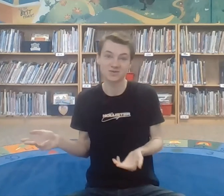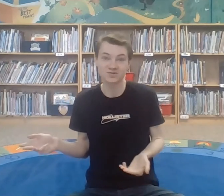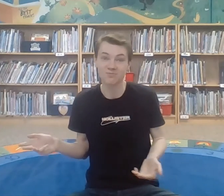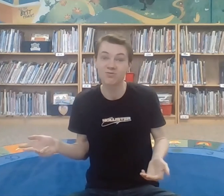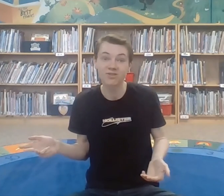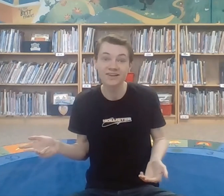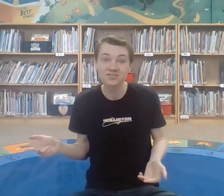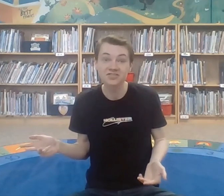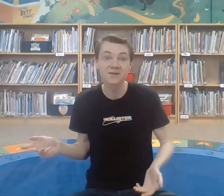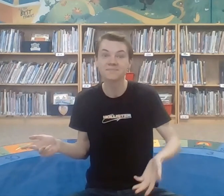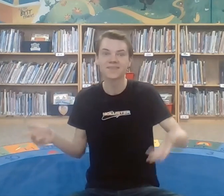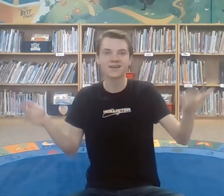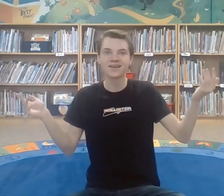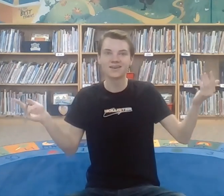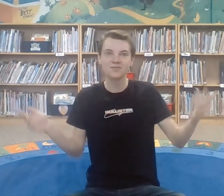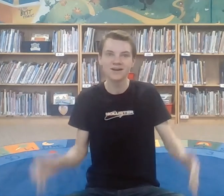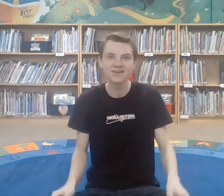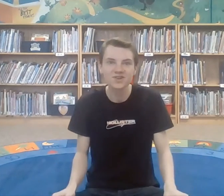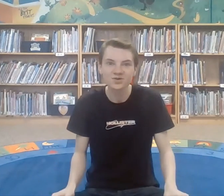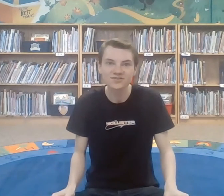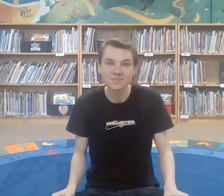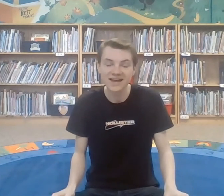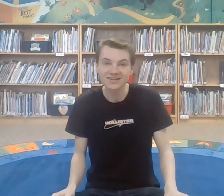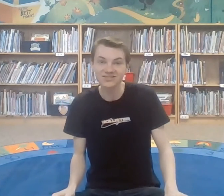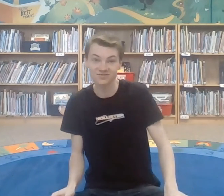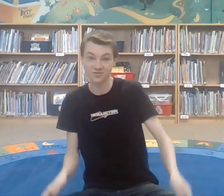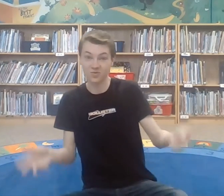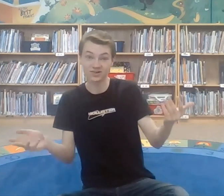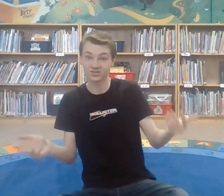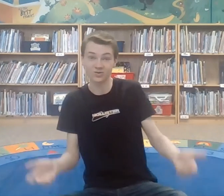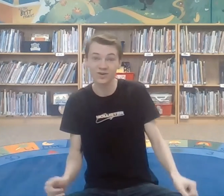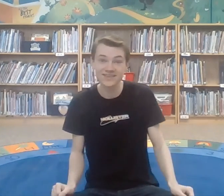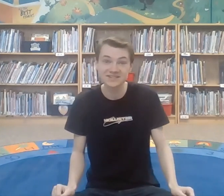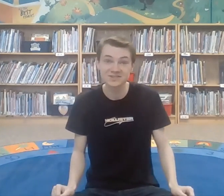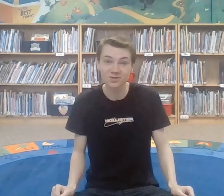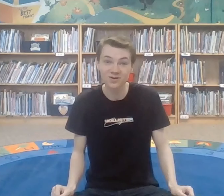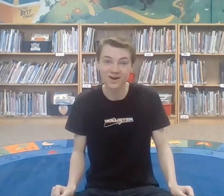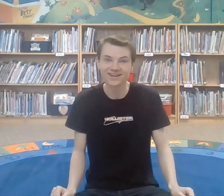some French, you might even know Spanish if you've watched Dora the Explorer.